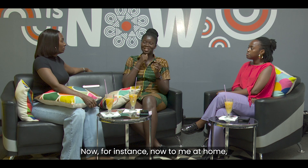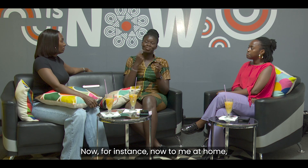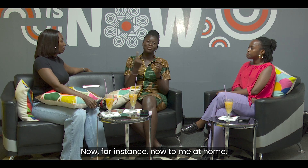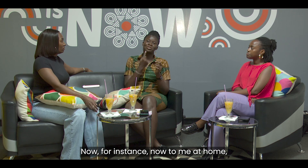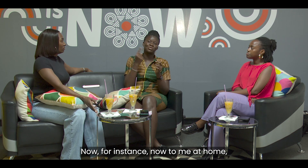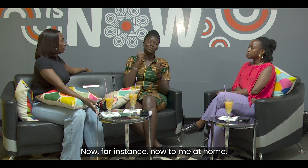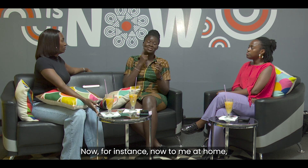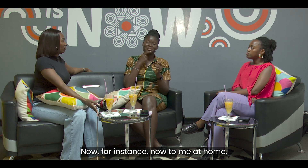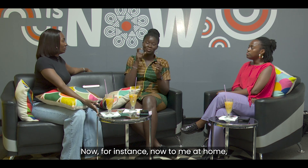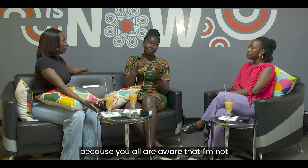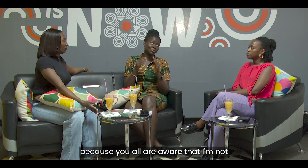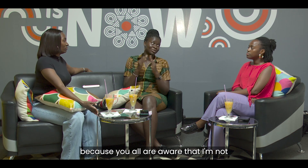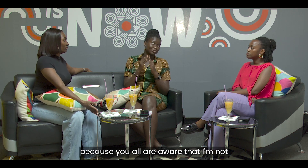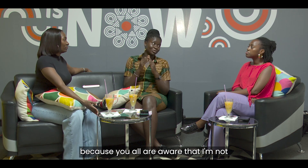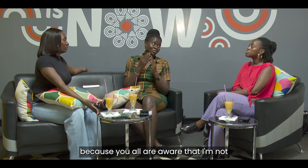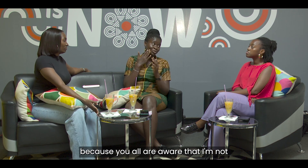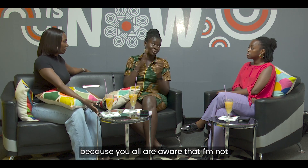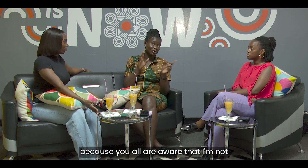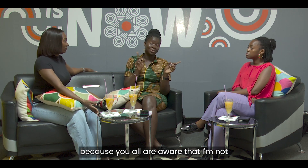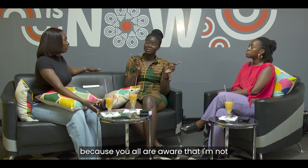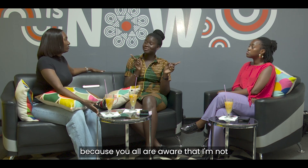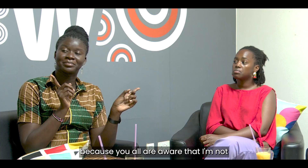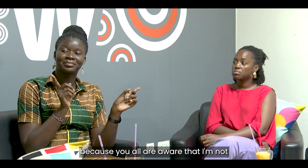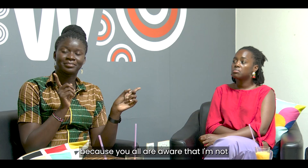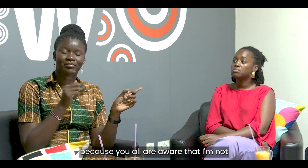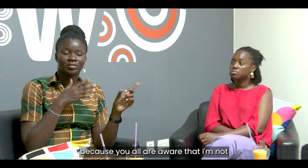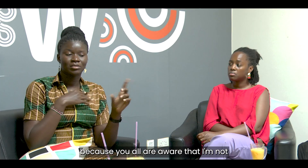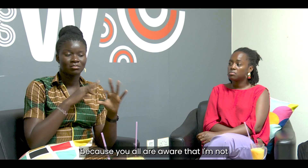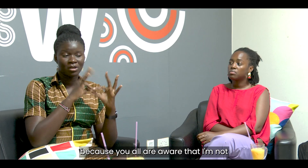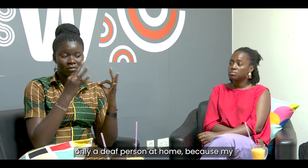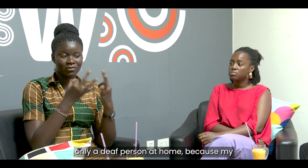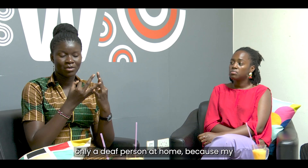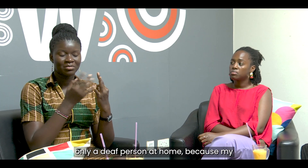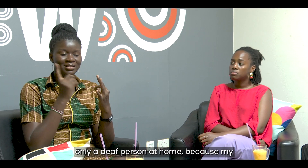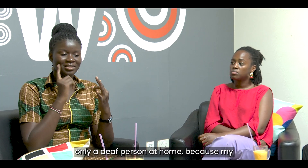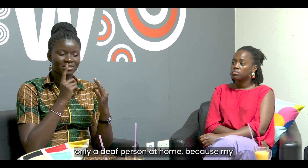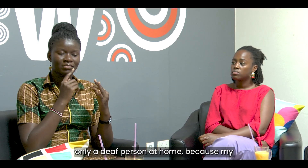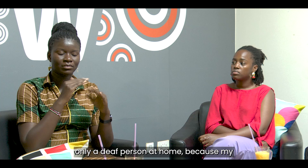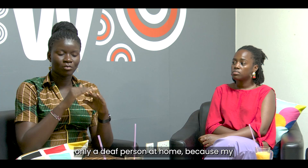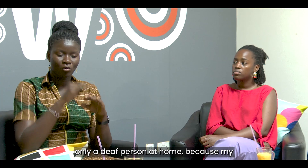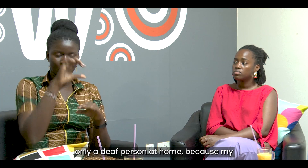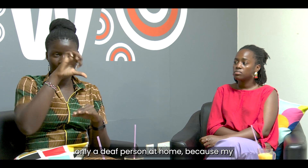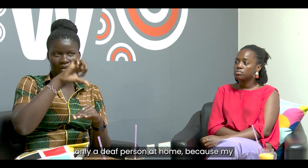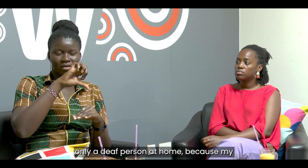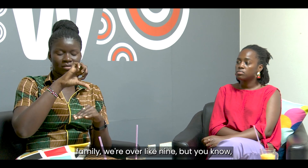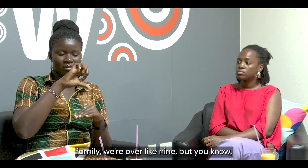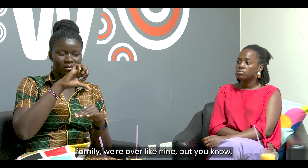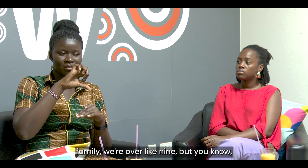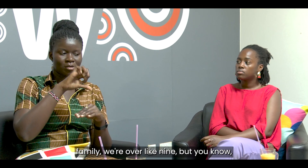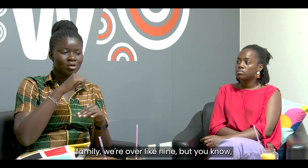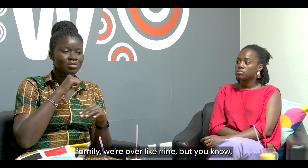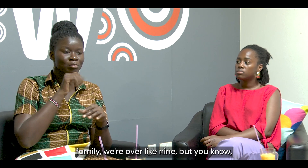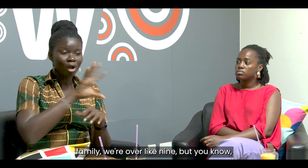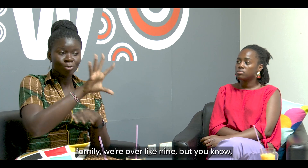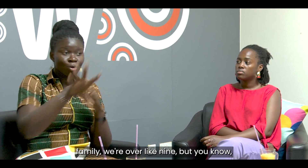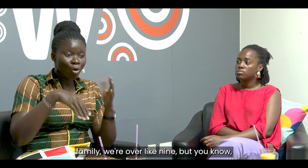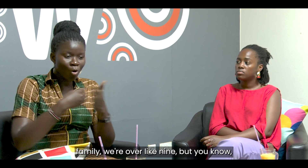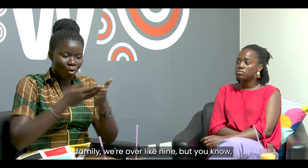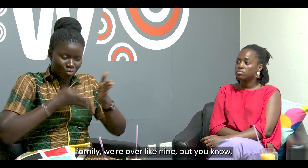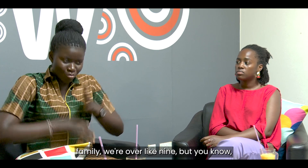to me at home, because you're all aware that I'm not the only deaf person at home, because my family, we're over like 9,